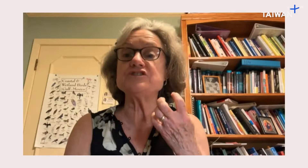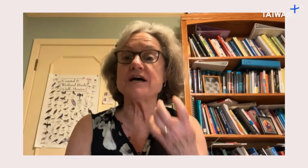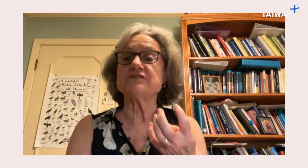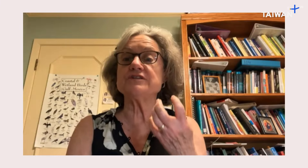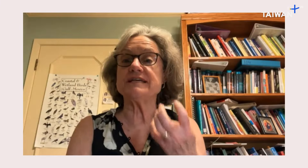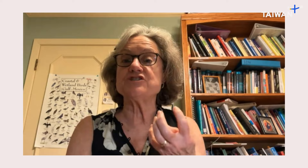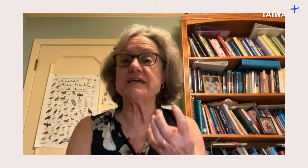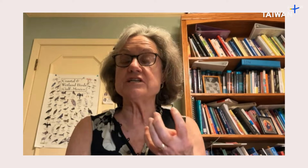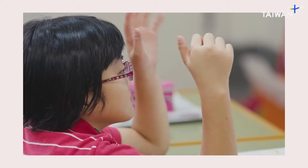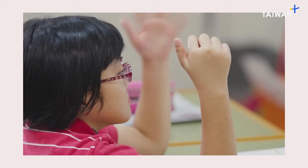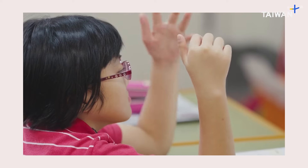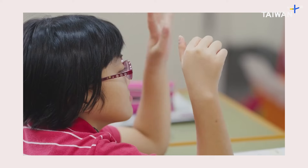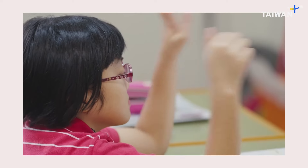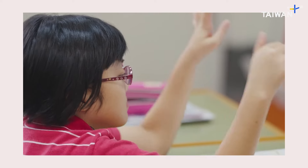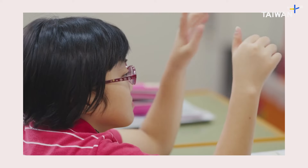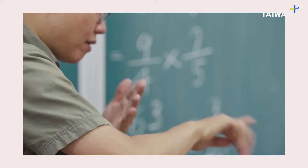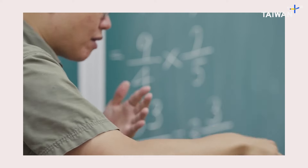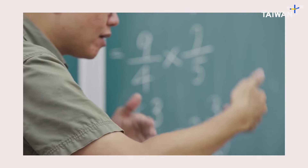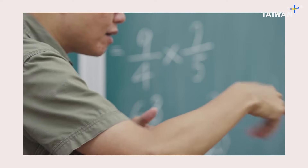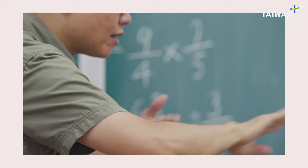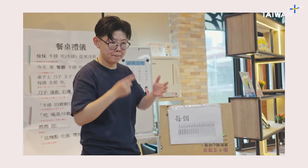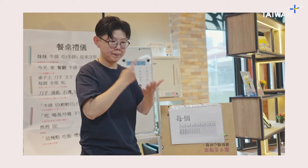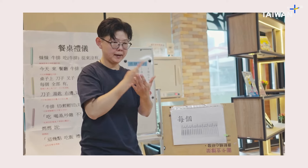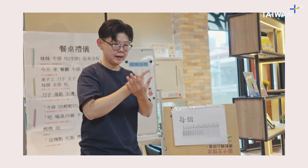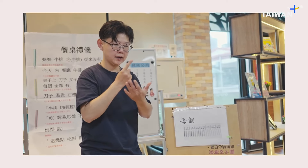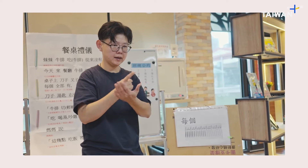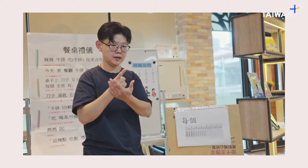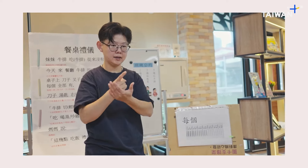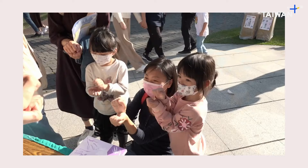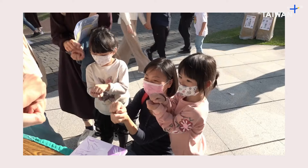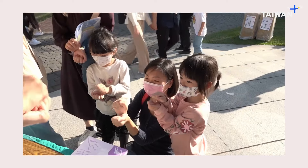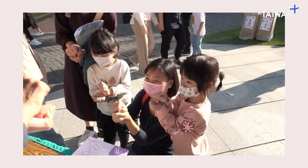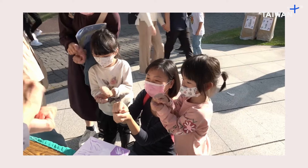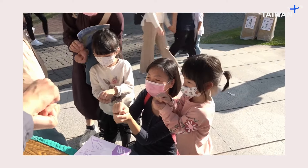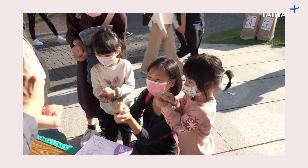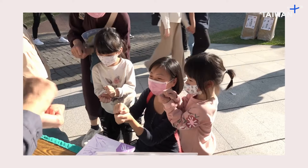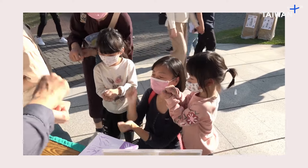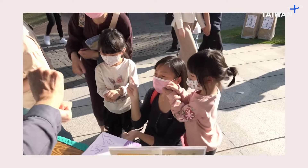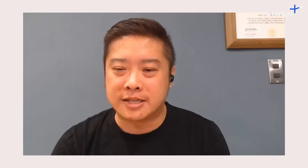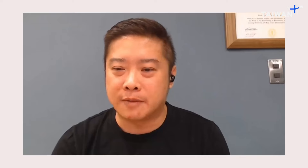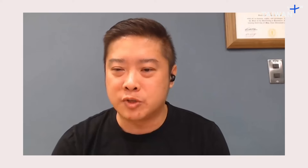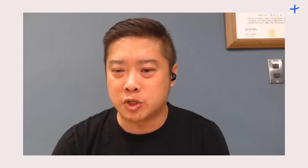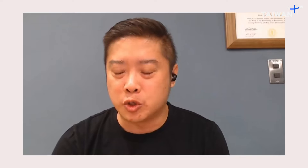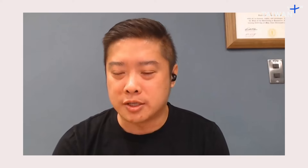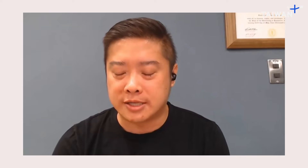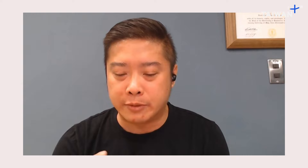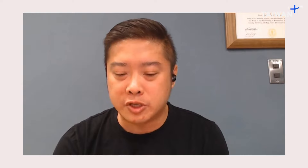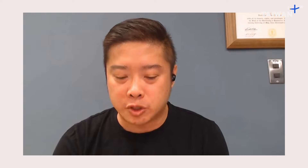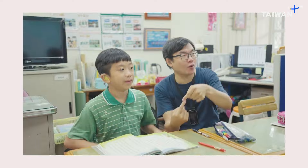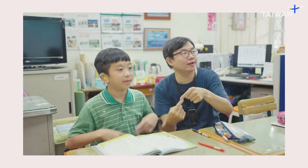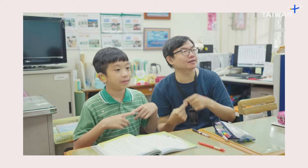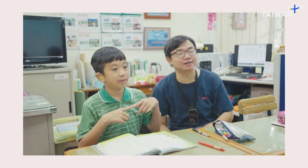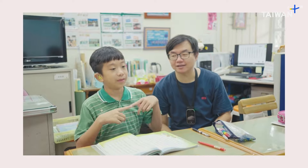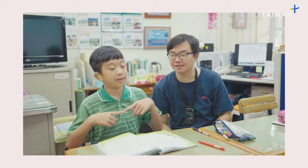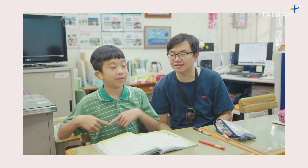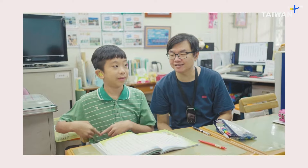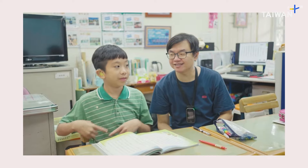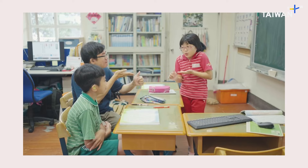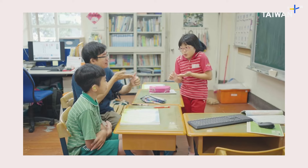early childhood education needs to be introducing sign language as early as possible. Some students, hearing students, they told me they can